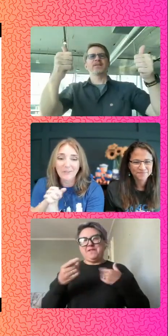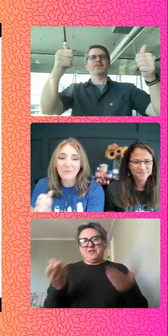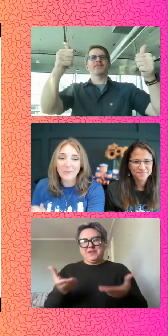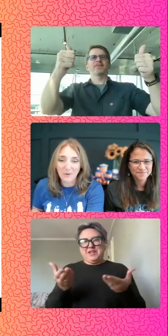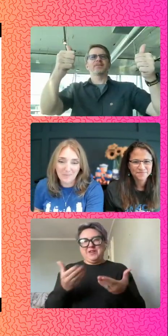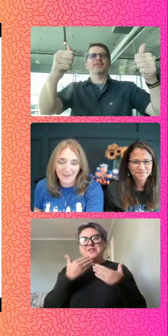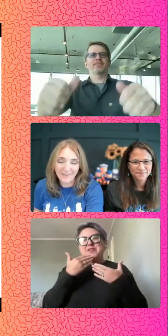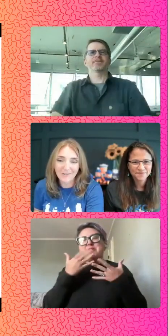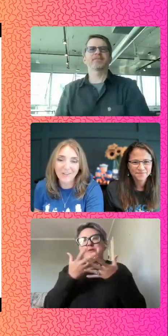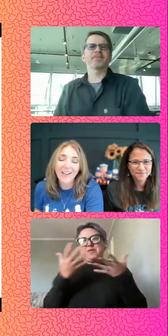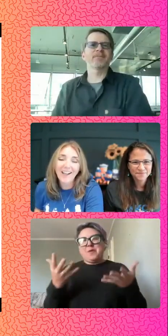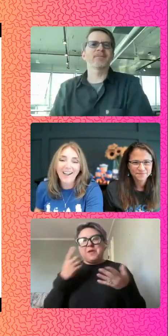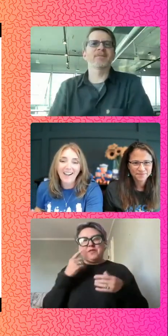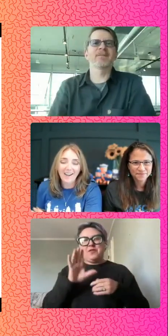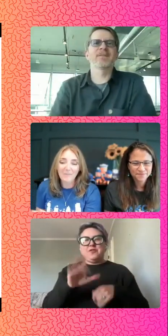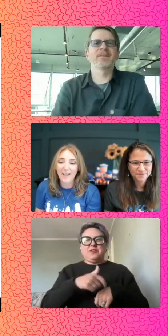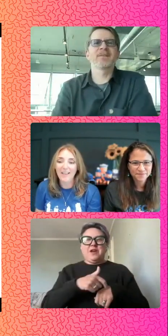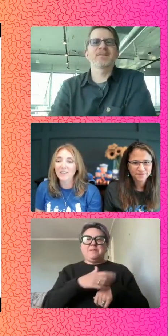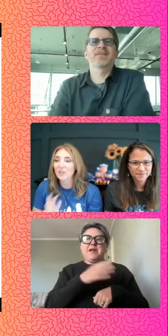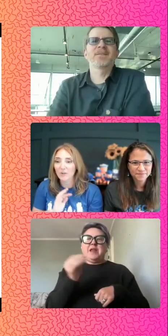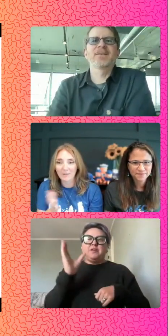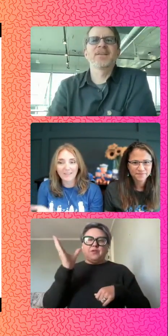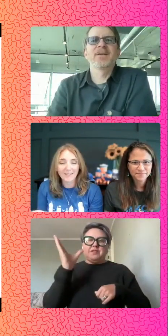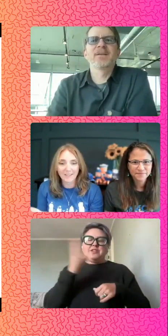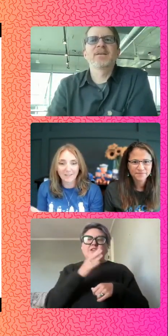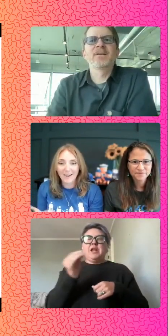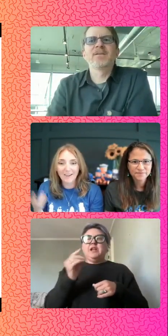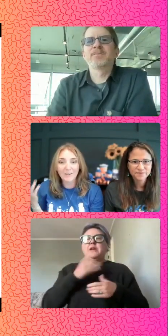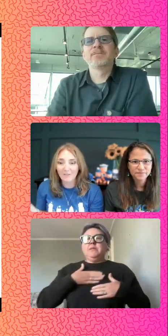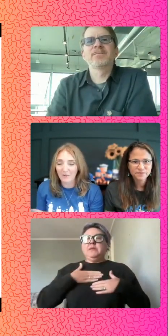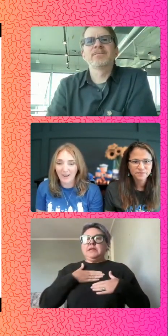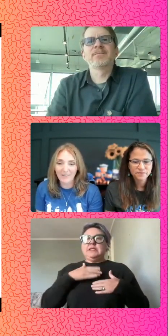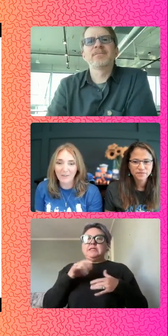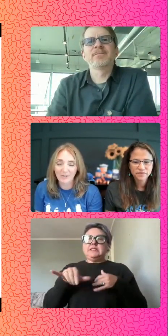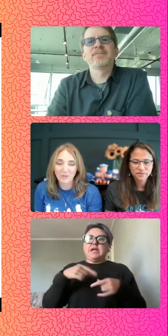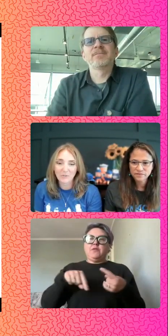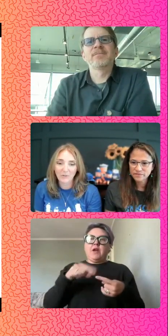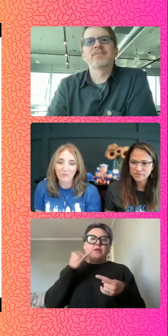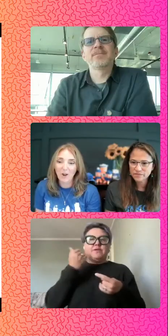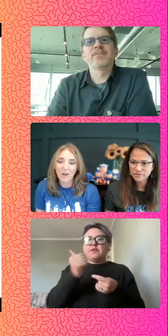Thank you so much. And please stick around.